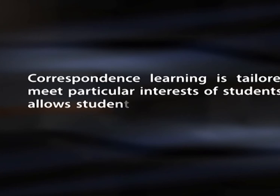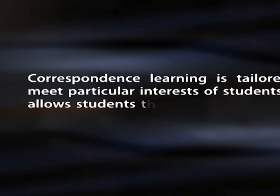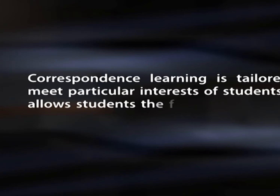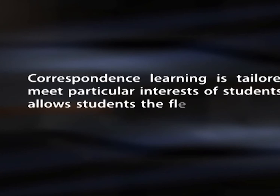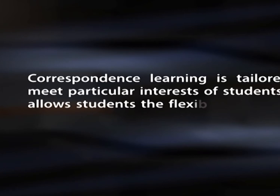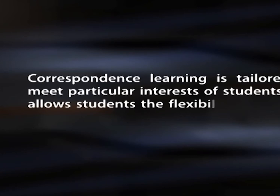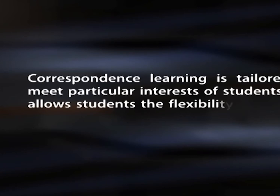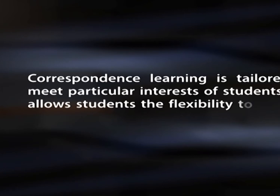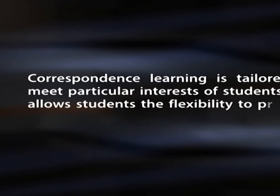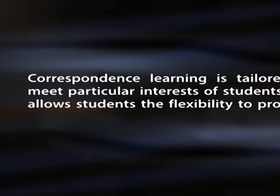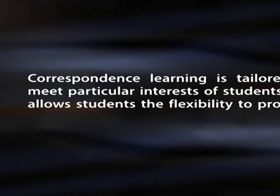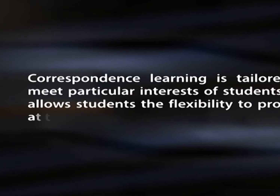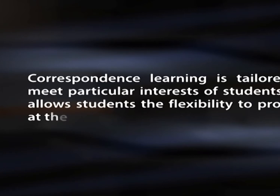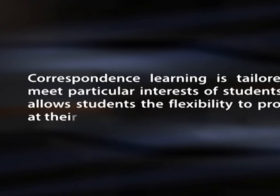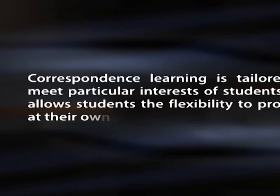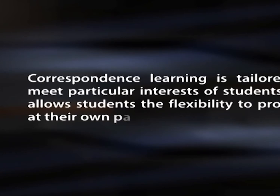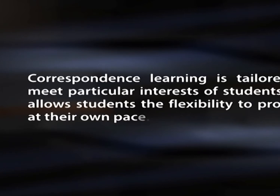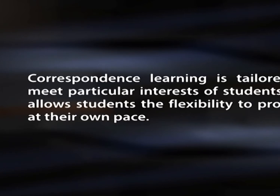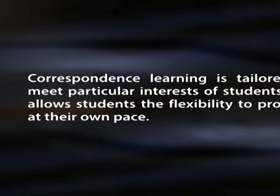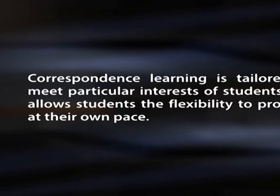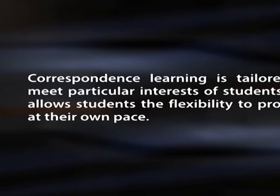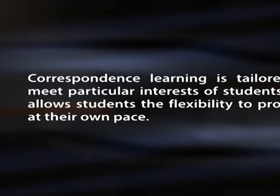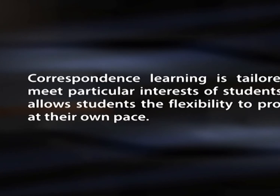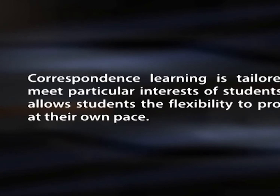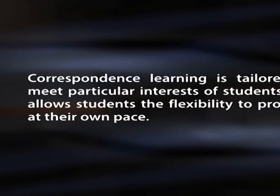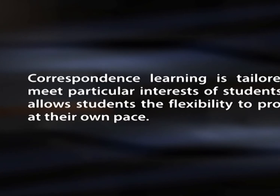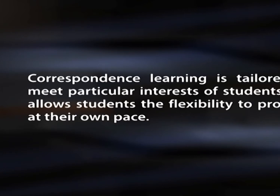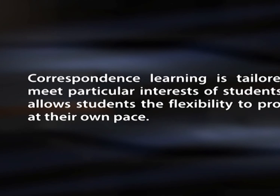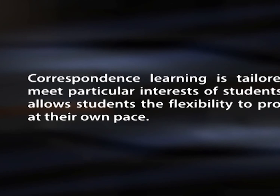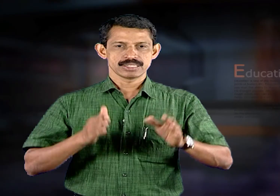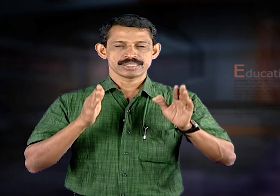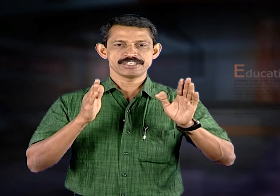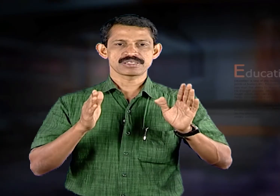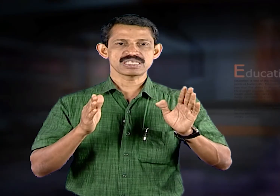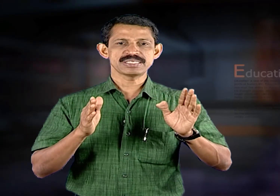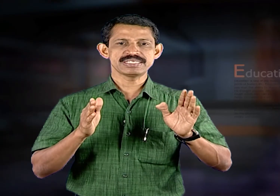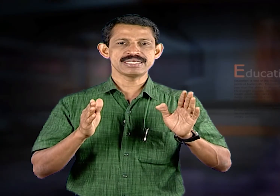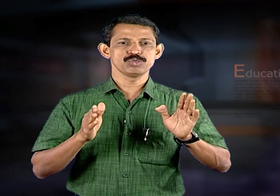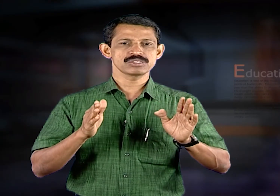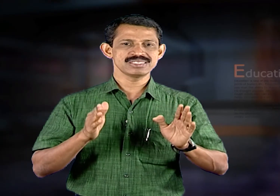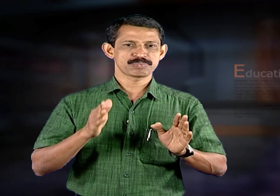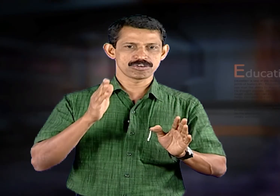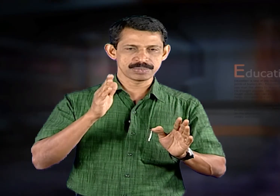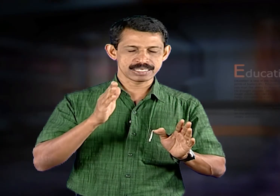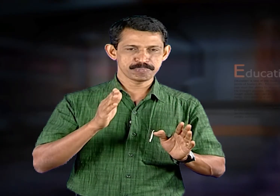allows students the flexibility to proceed at their own pace. Instructional material used is predominantly